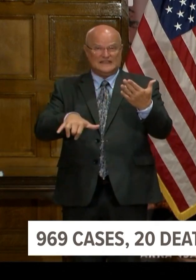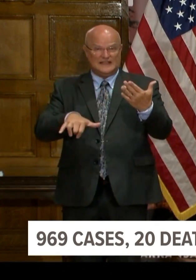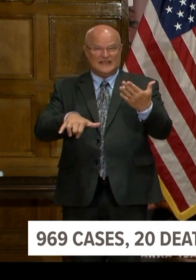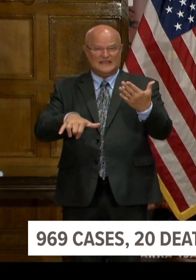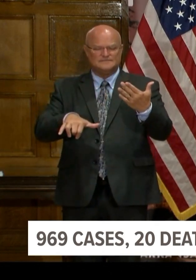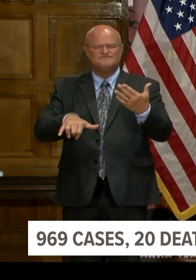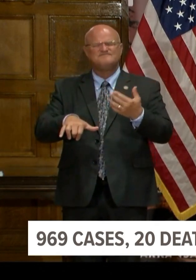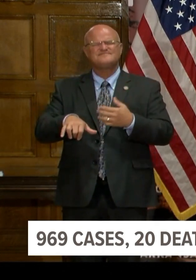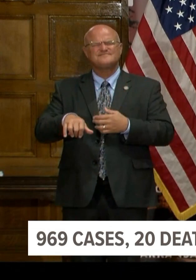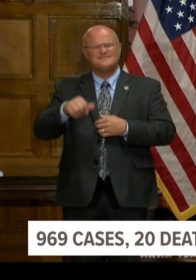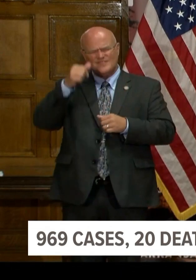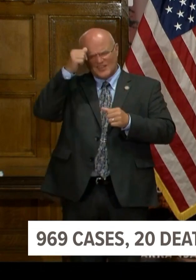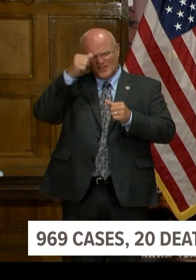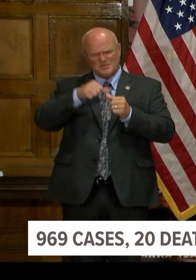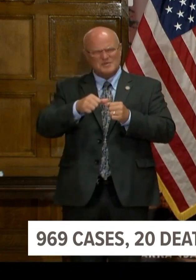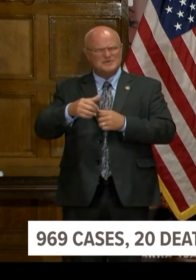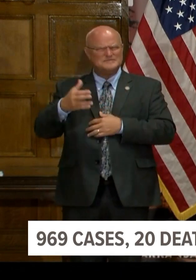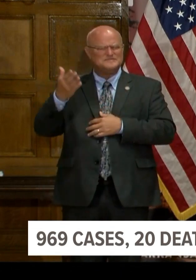And you've got to remember back